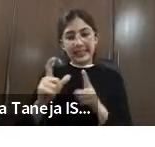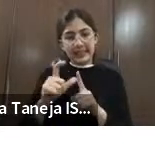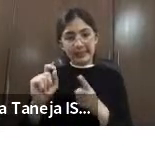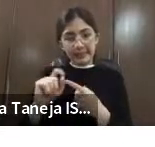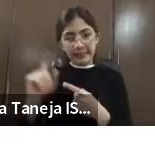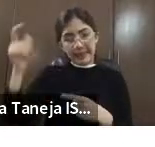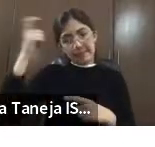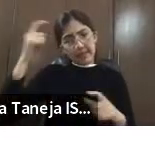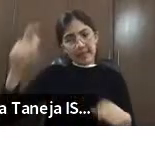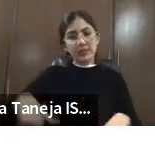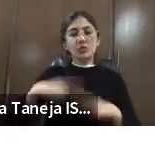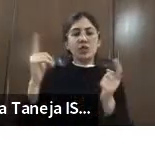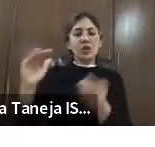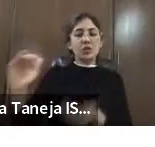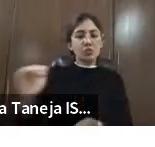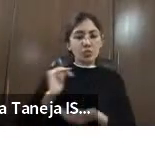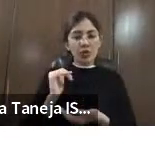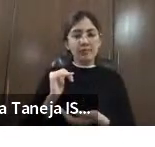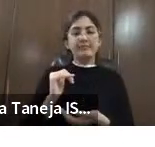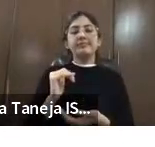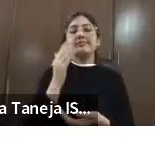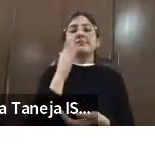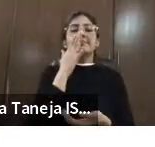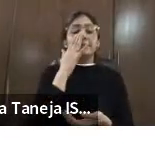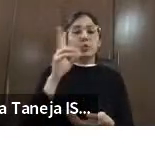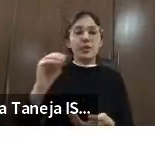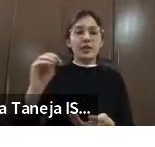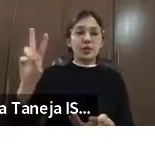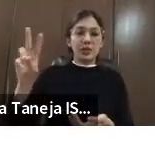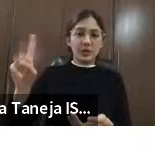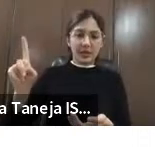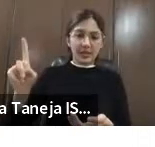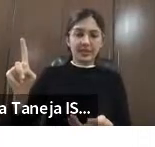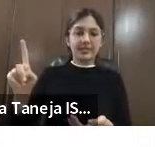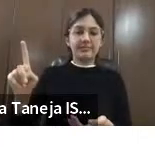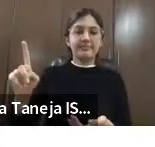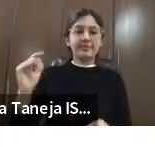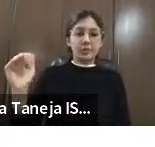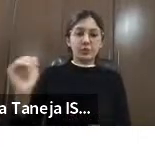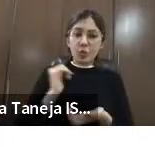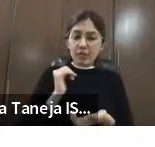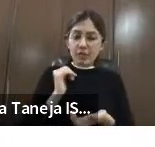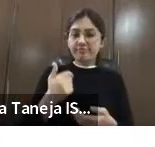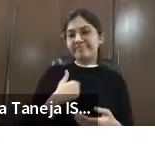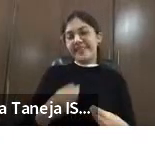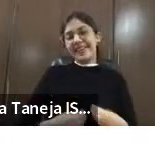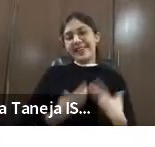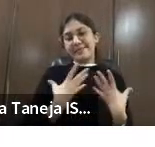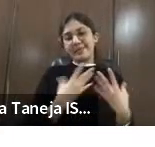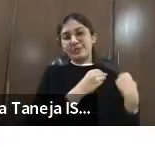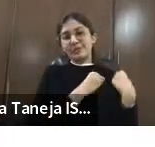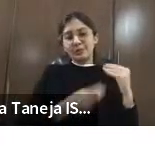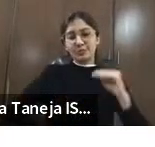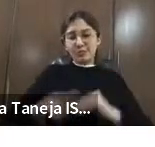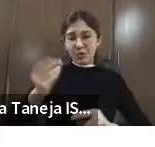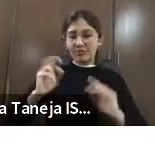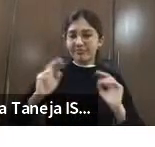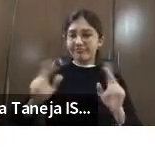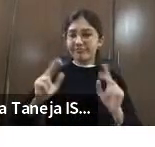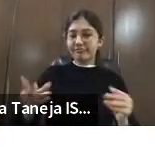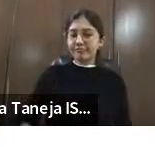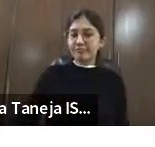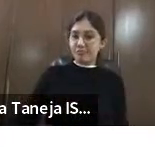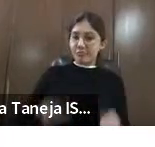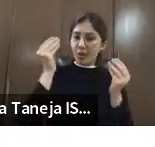Helen Keller Award 2021. This award will make us more responsive in our future course of action